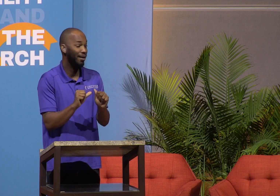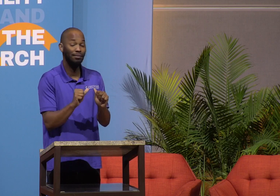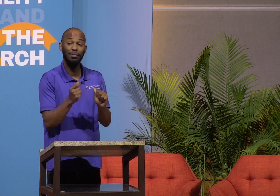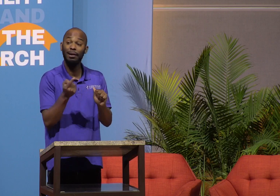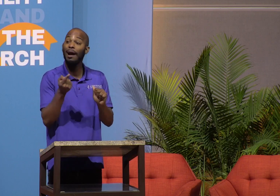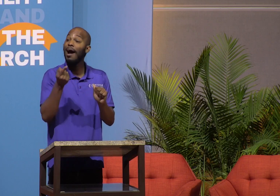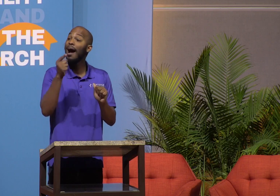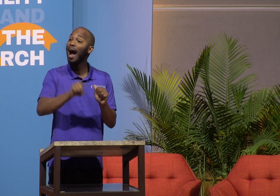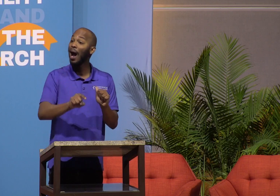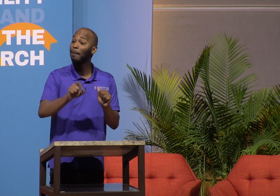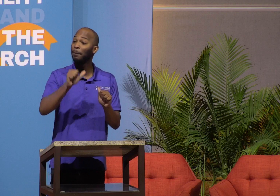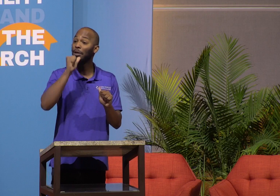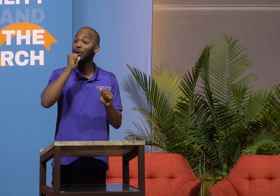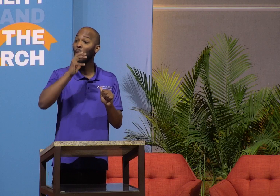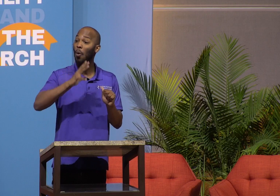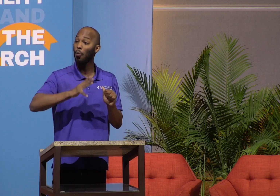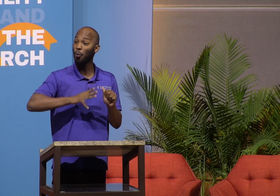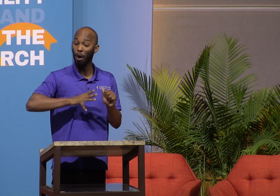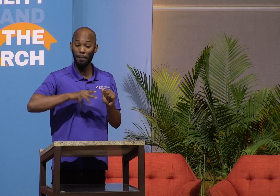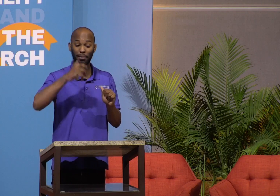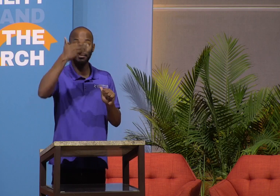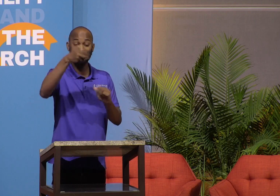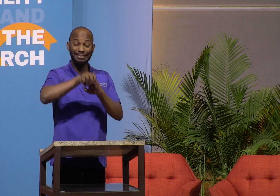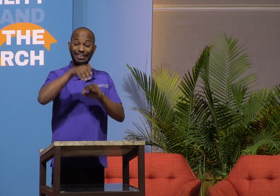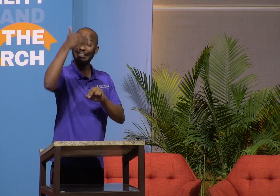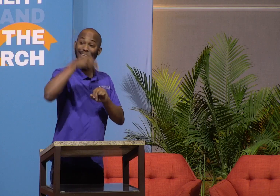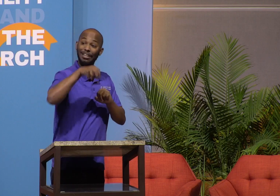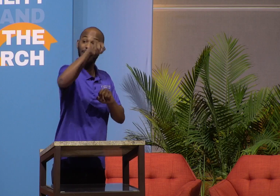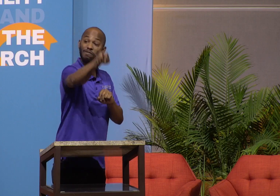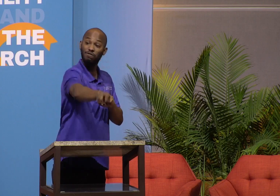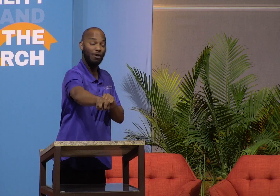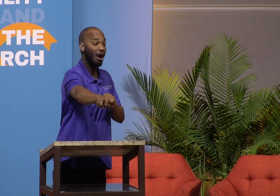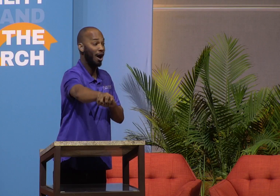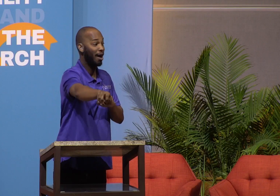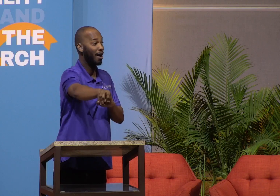was like, give it a chance. And so I was like,